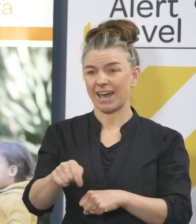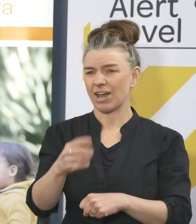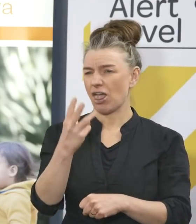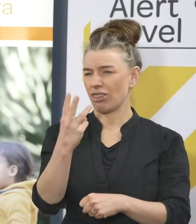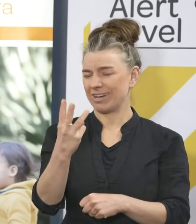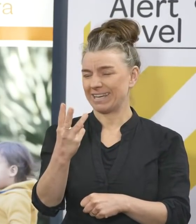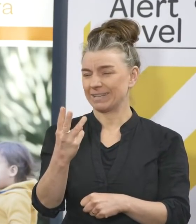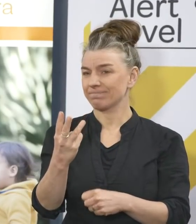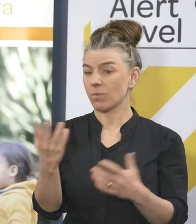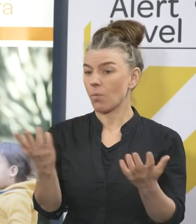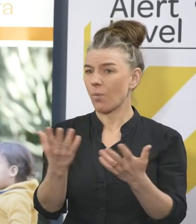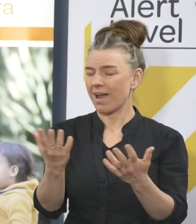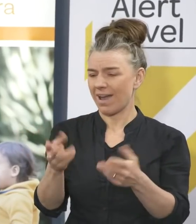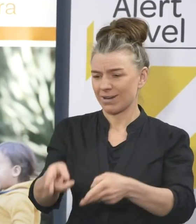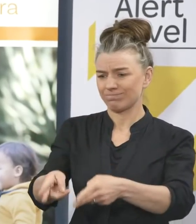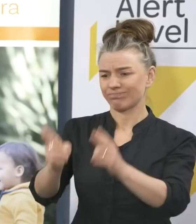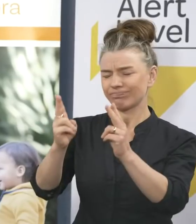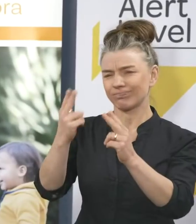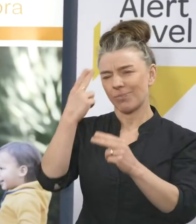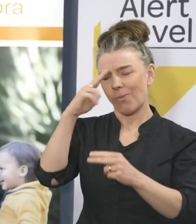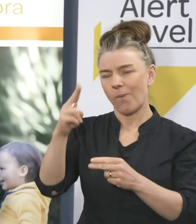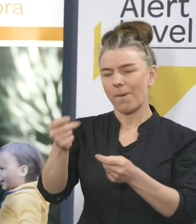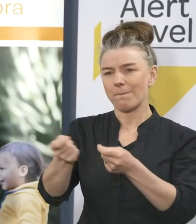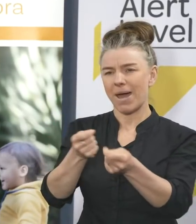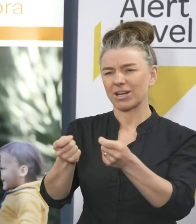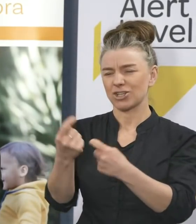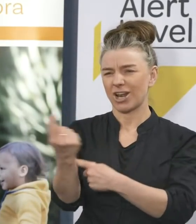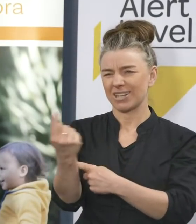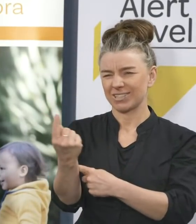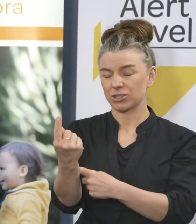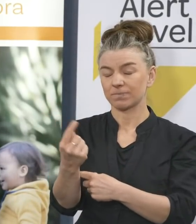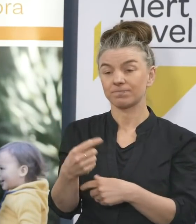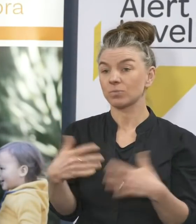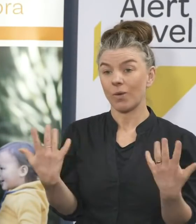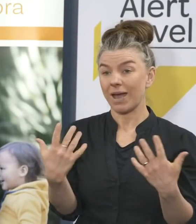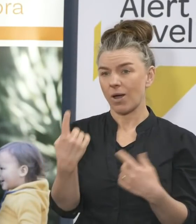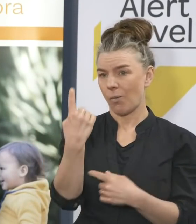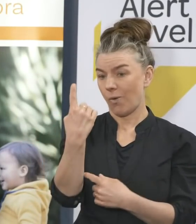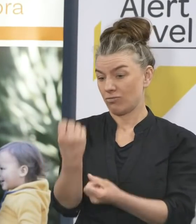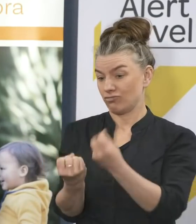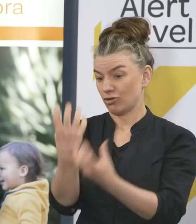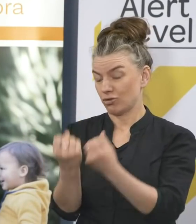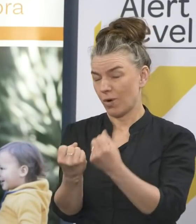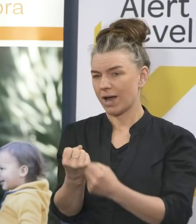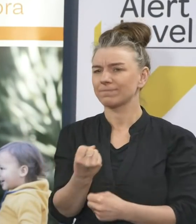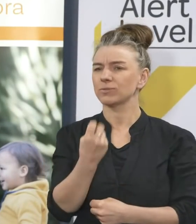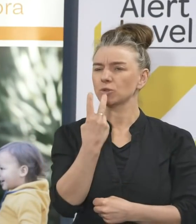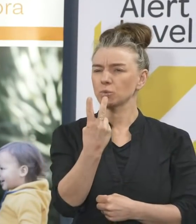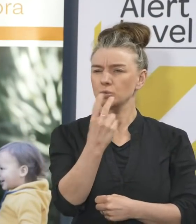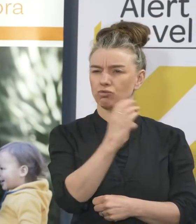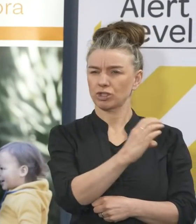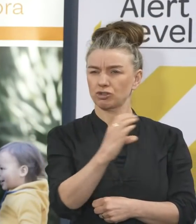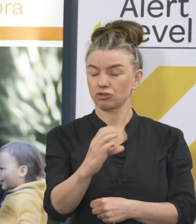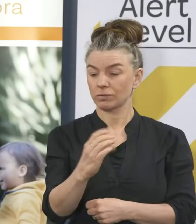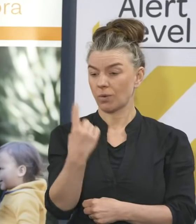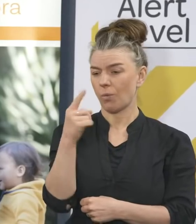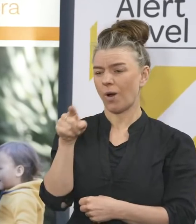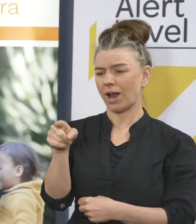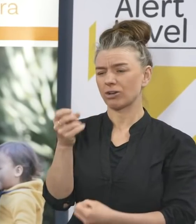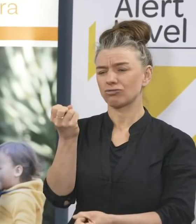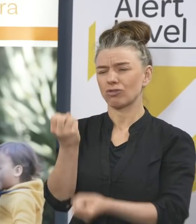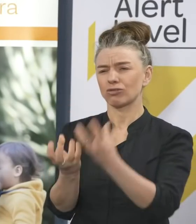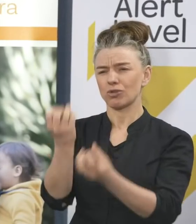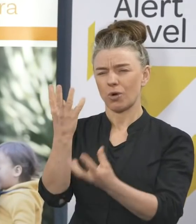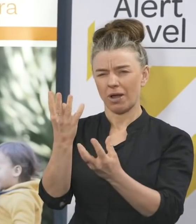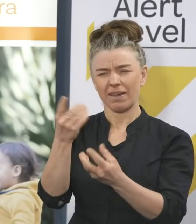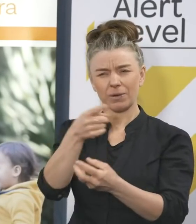managed isolation facilities in New Zealand today, 1 in Rotorua and 2 in Christchurch. And the one in Rotorua I think was quite